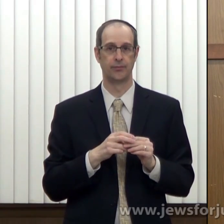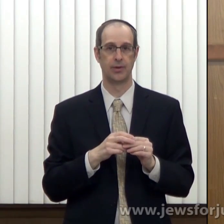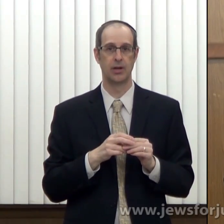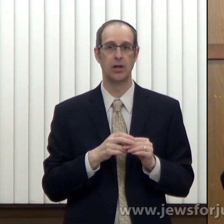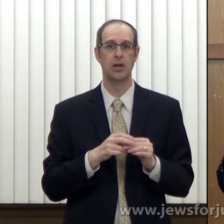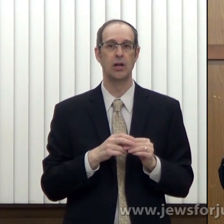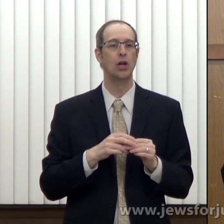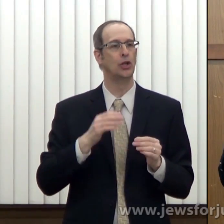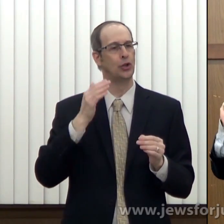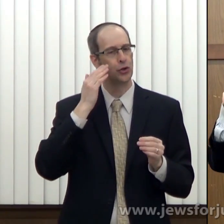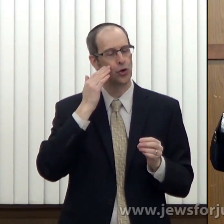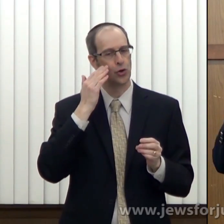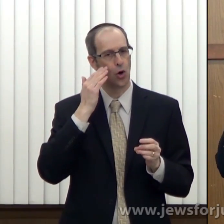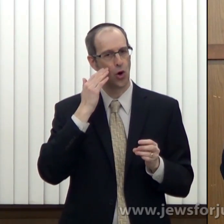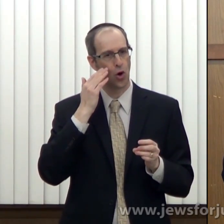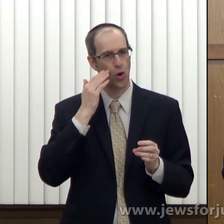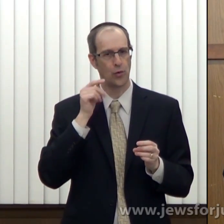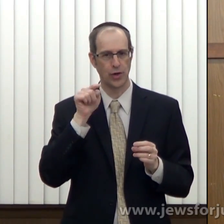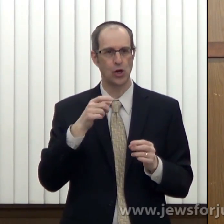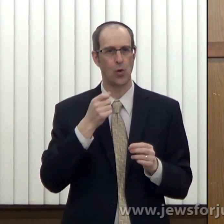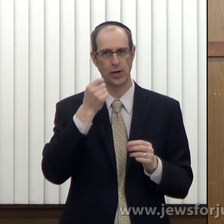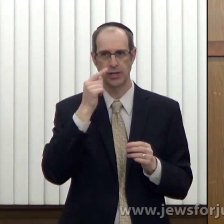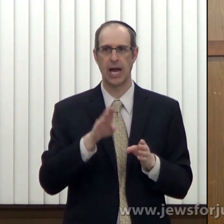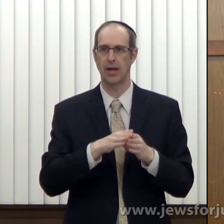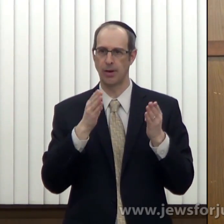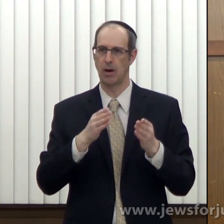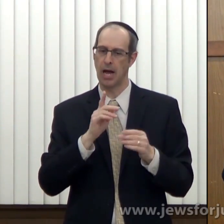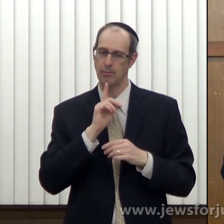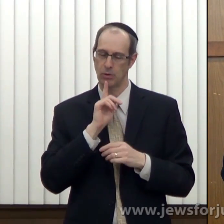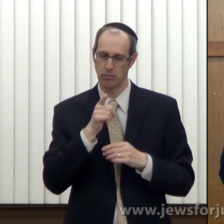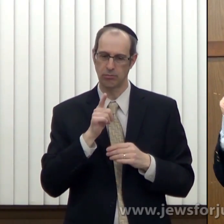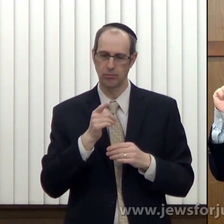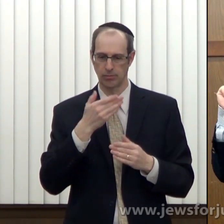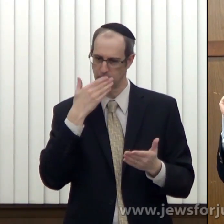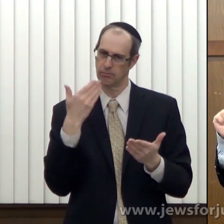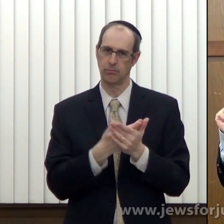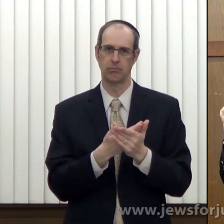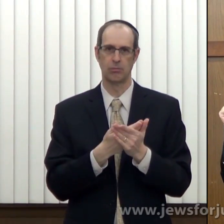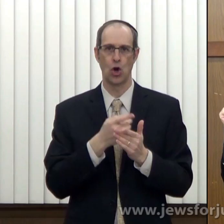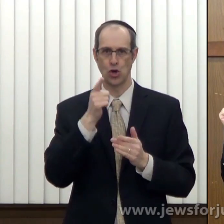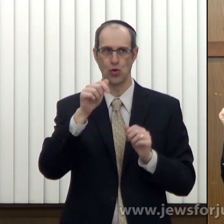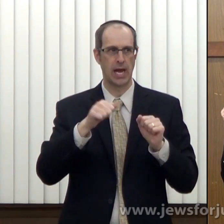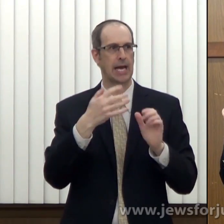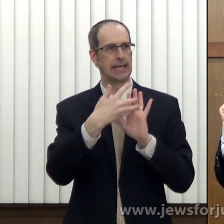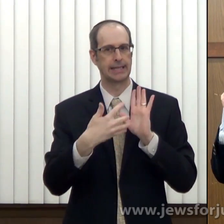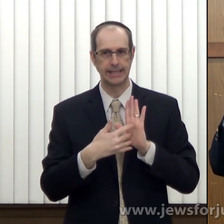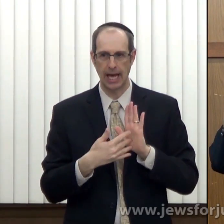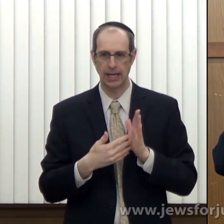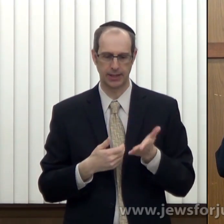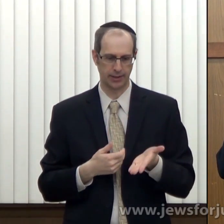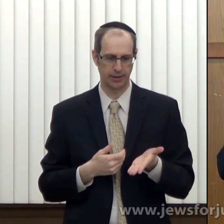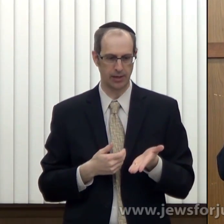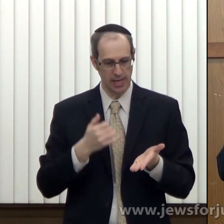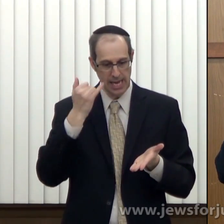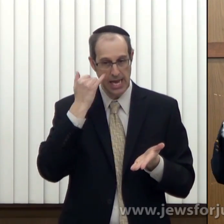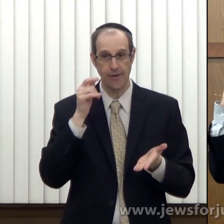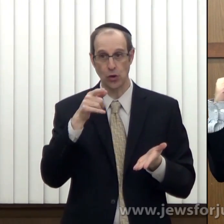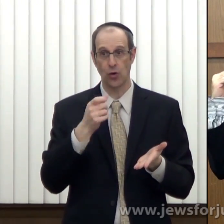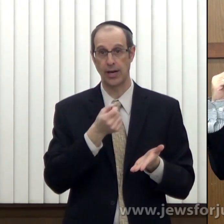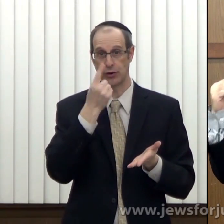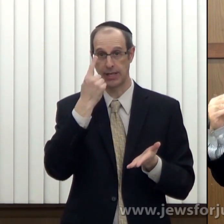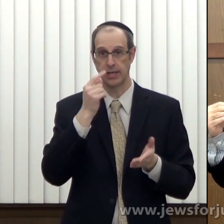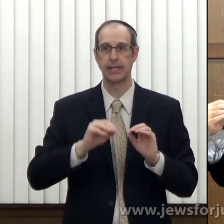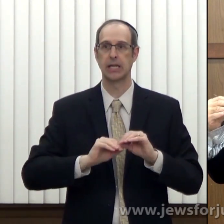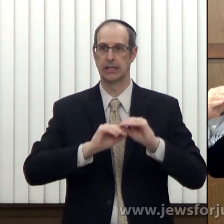know that you understand the Bible properly, you can test that if your understanding